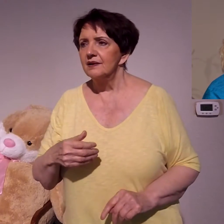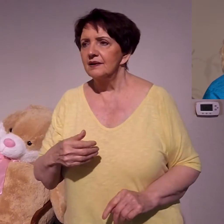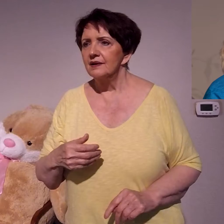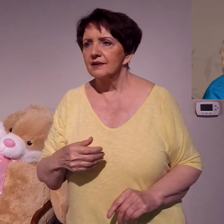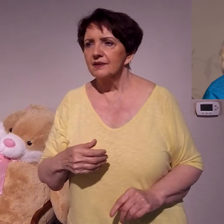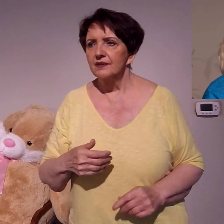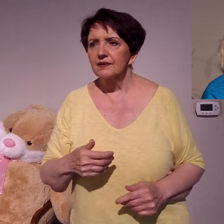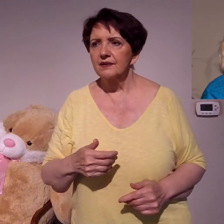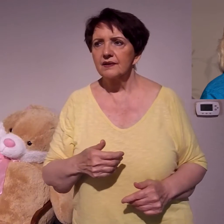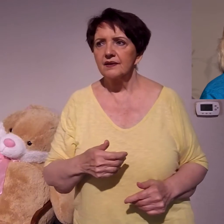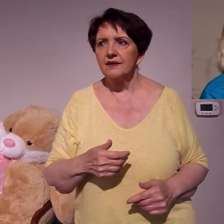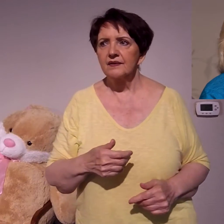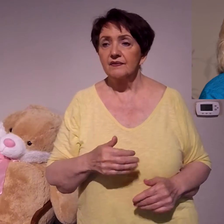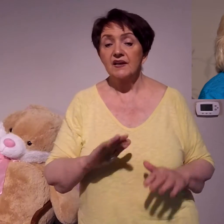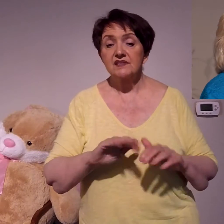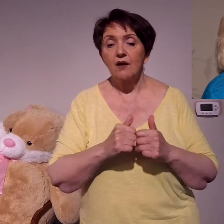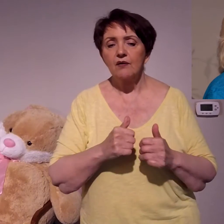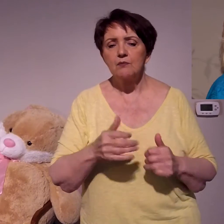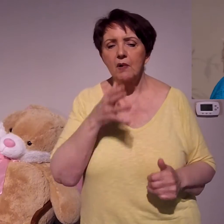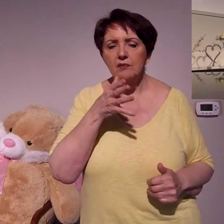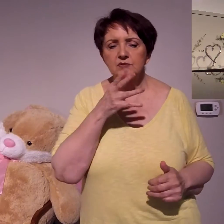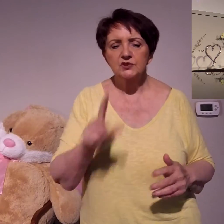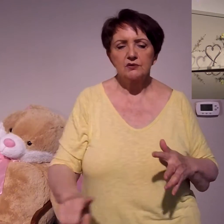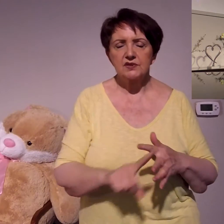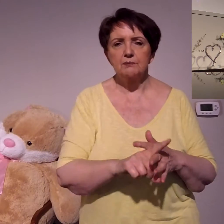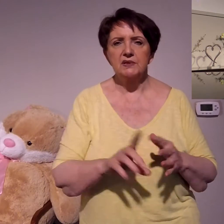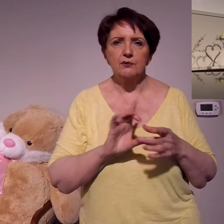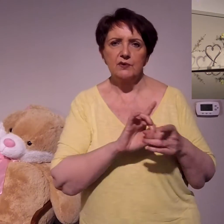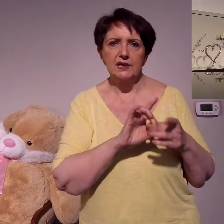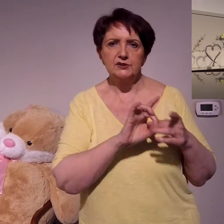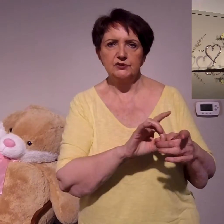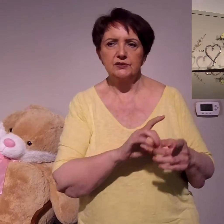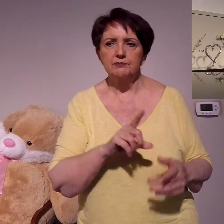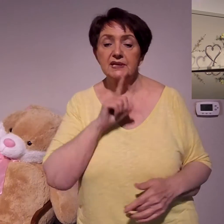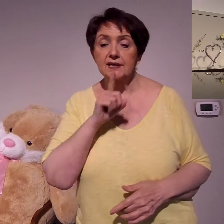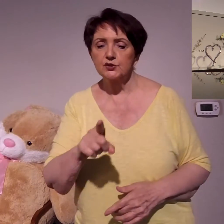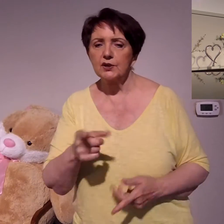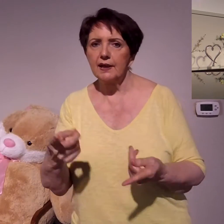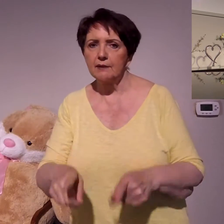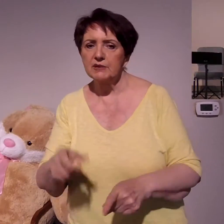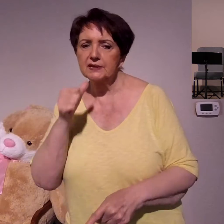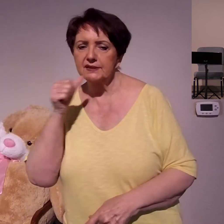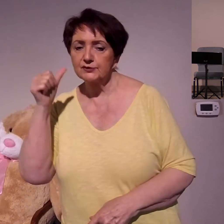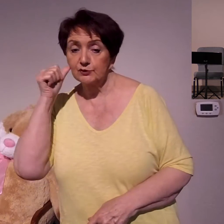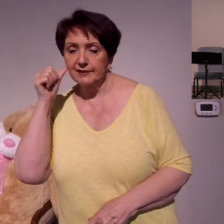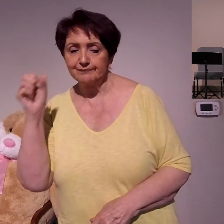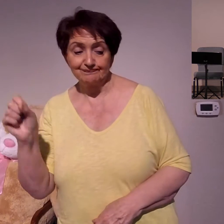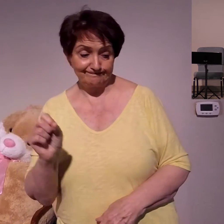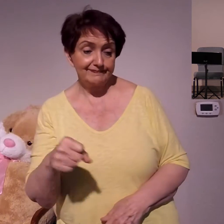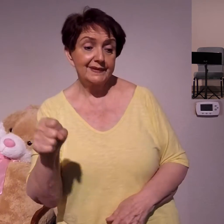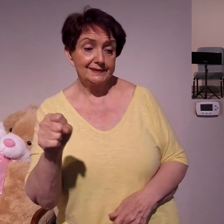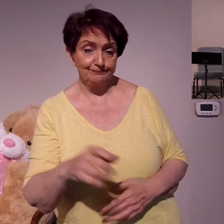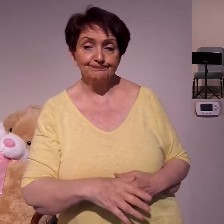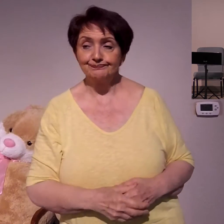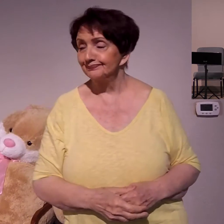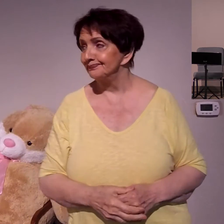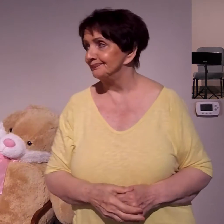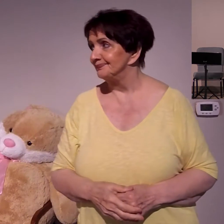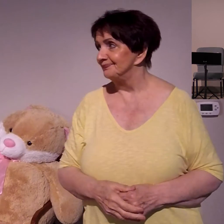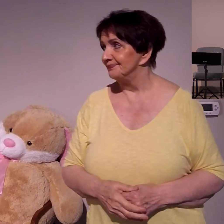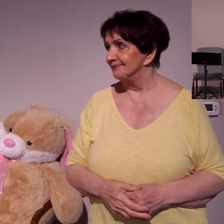way my mom plays out in our relationship. Mm-hmm. It actually happened yesterday. Yes, it did. Once again. I mean,